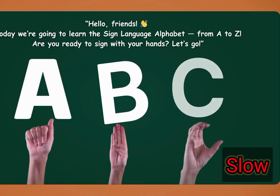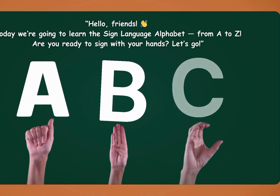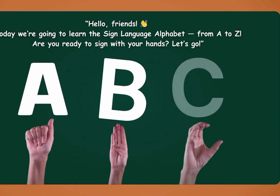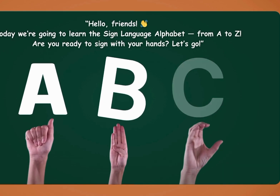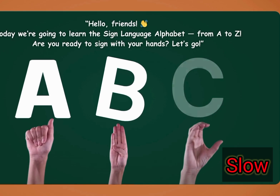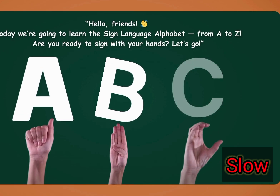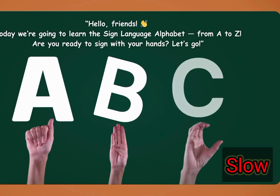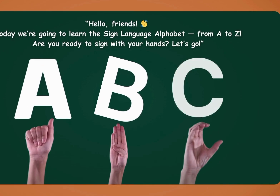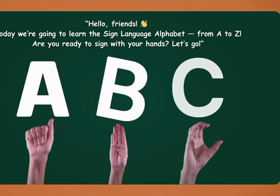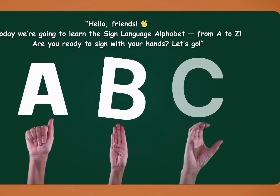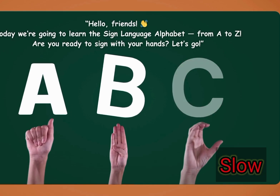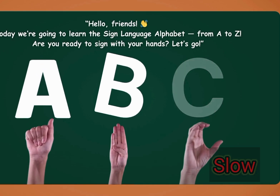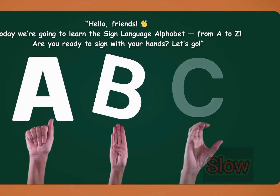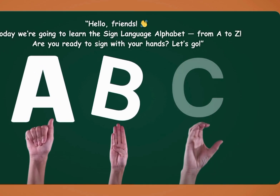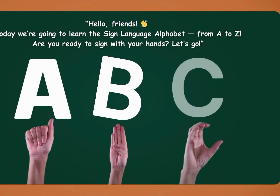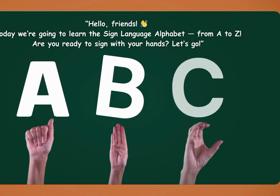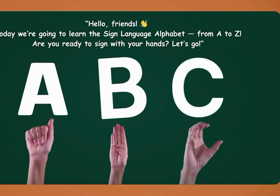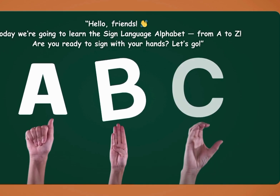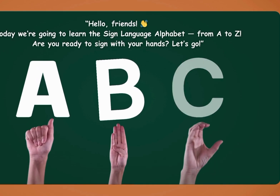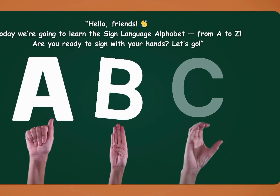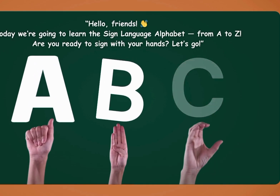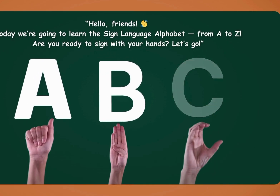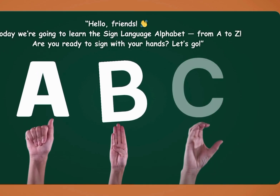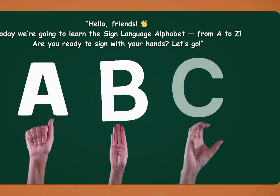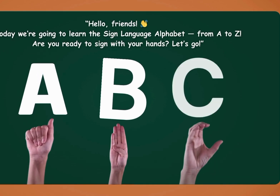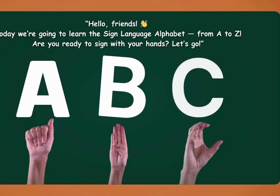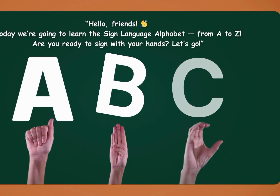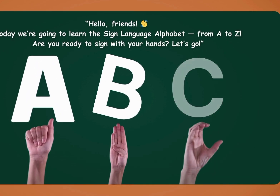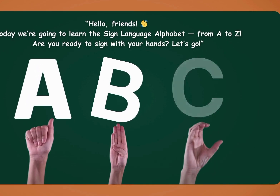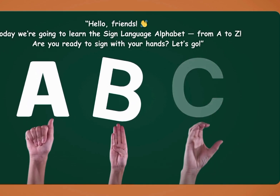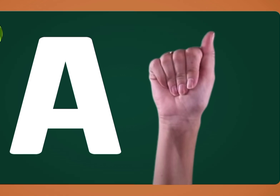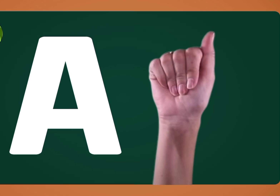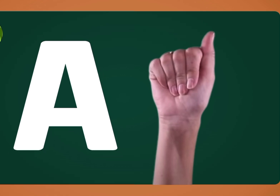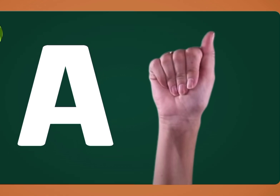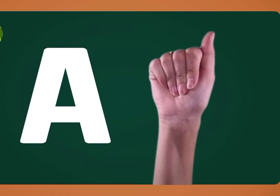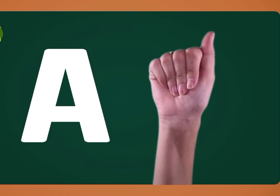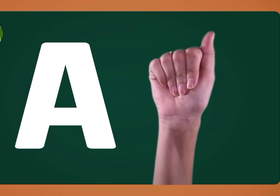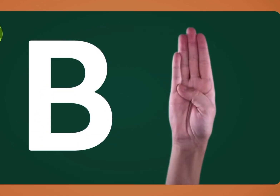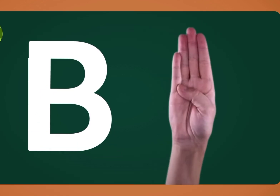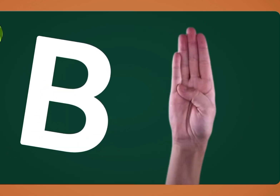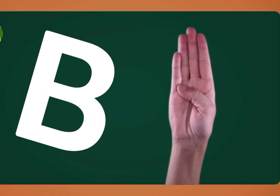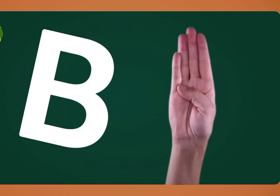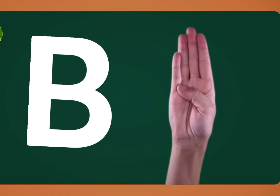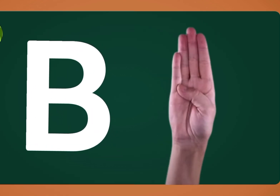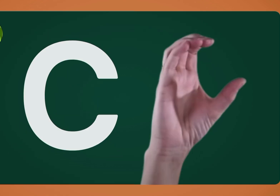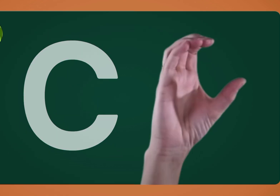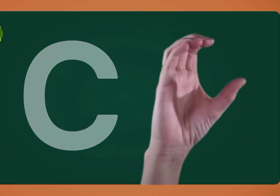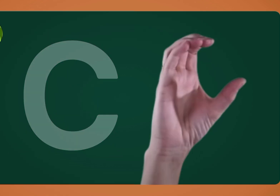Z. Are you ready to sign with your hands? Let's go. A, B, C,